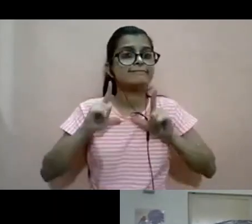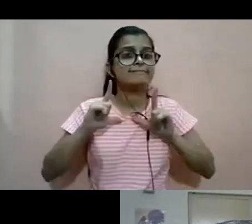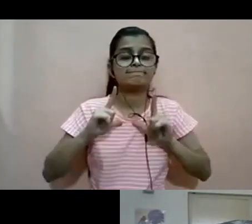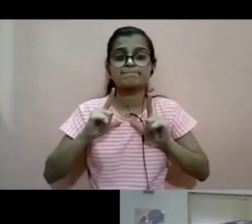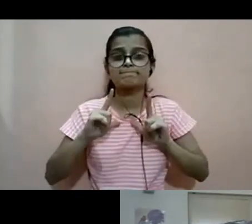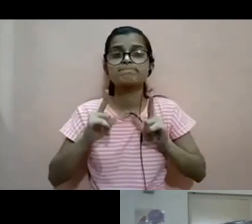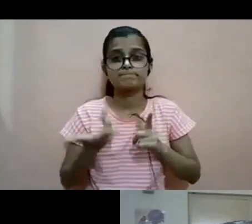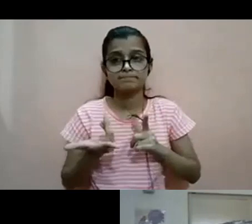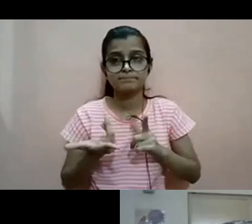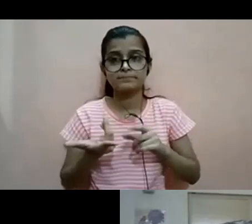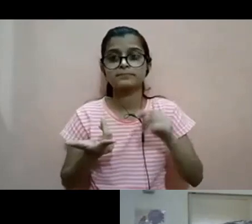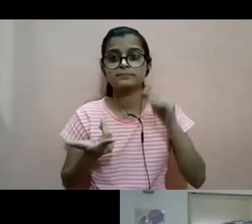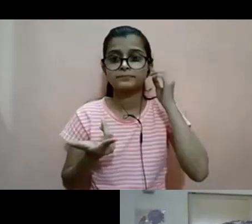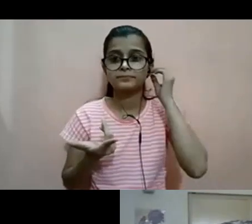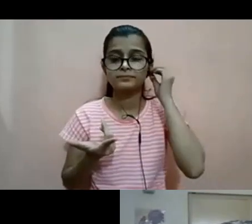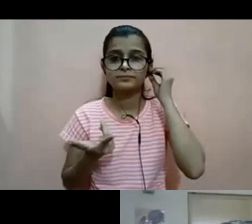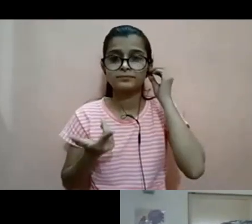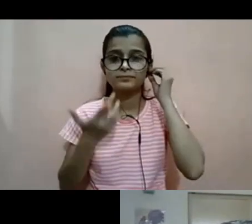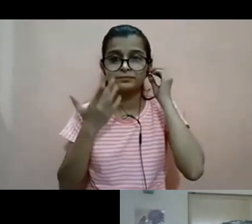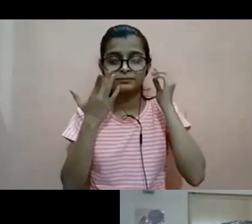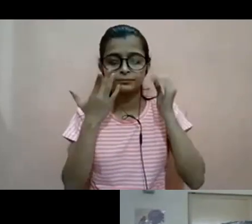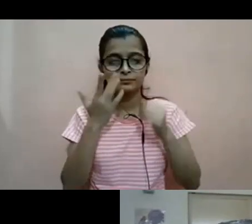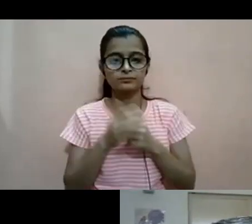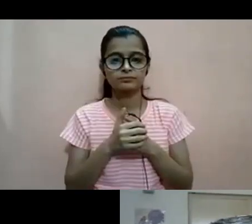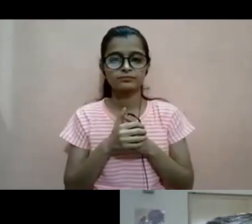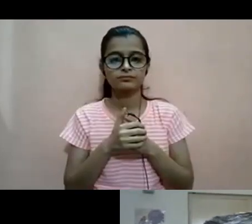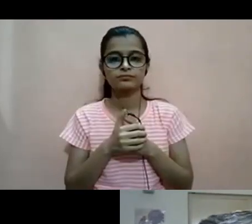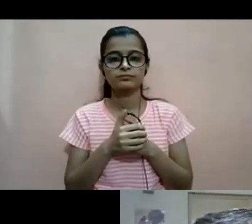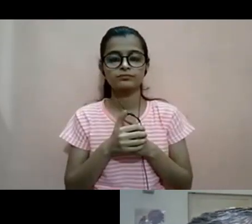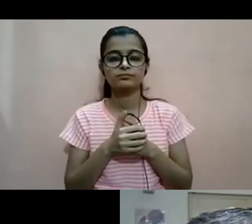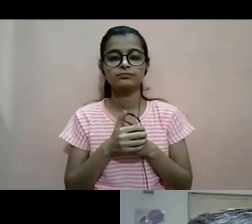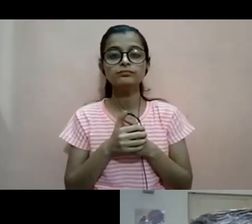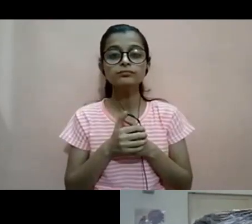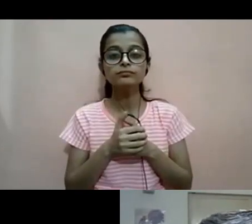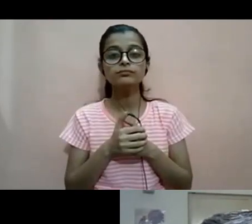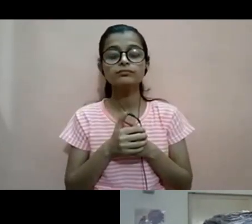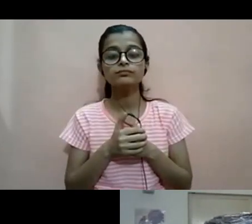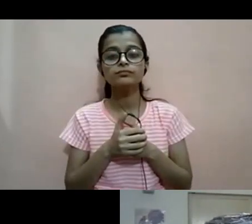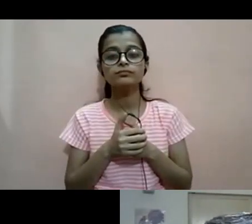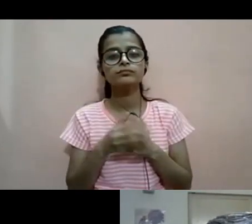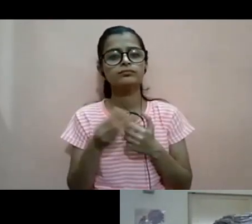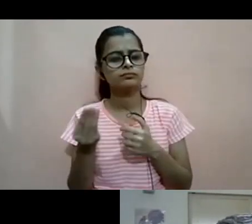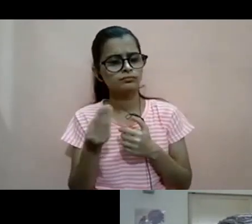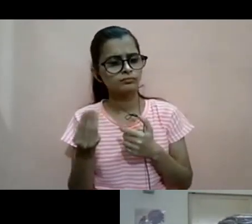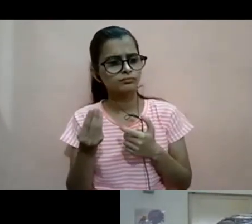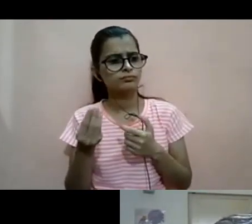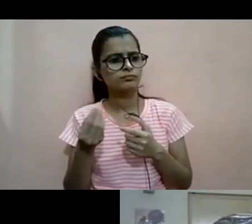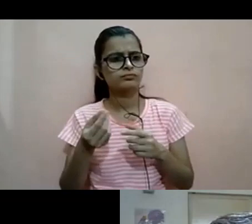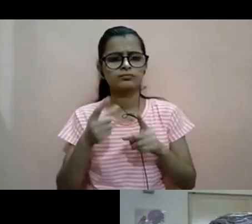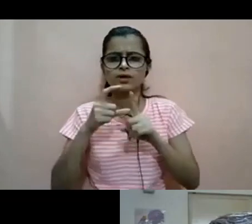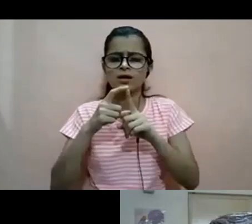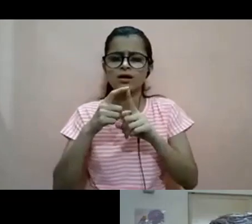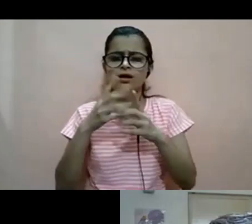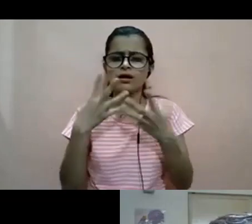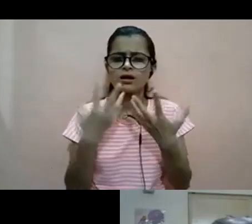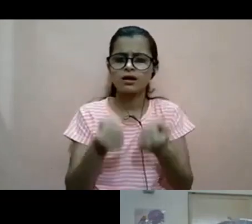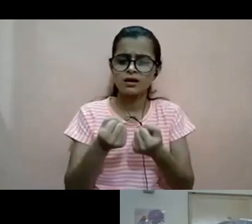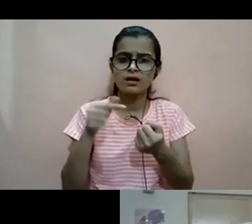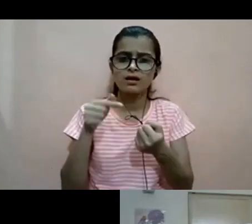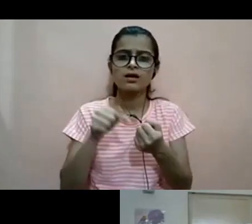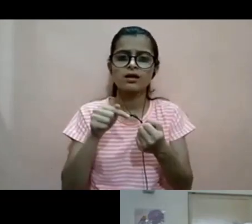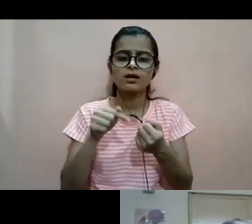But in the broader world, I think it's fair to say that when we start thinking about what we desire, it draws out very